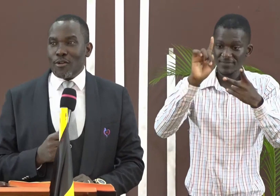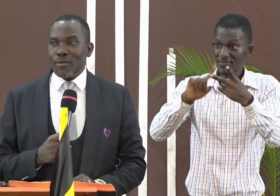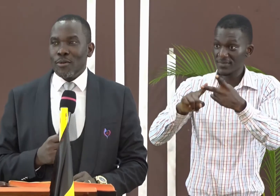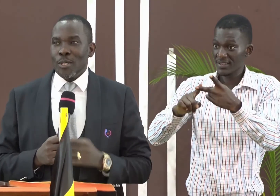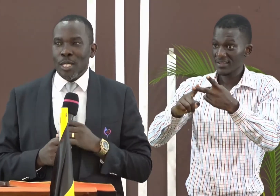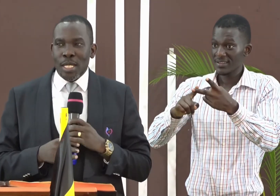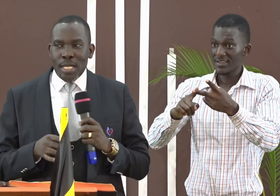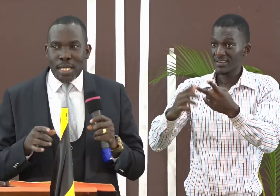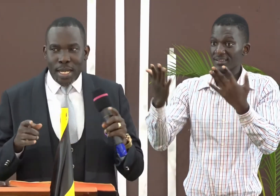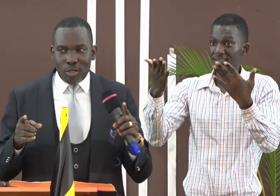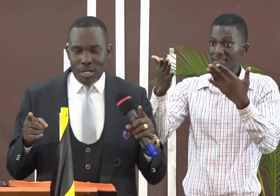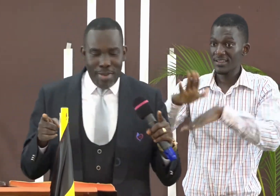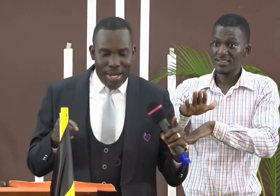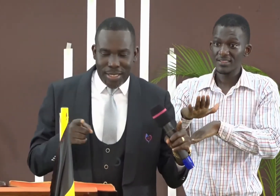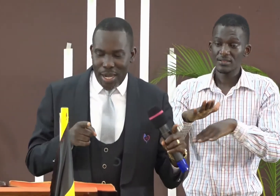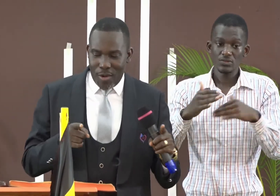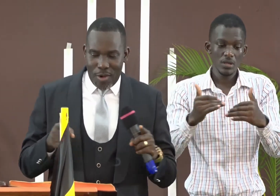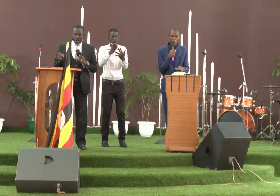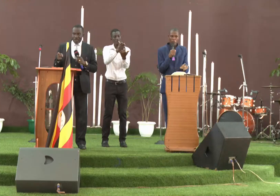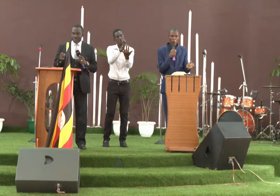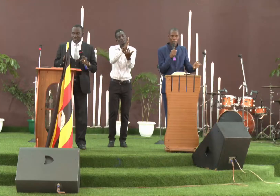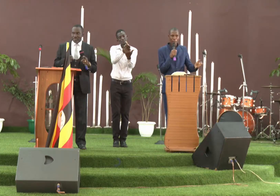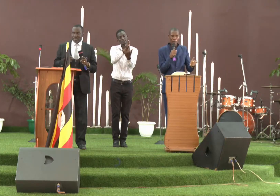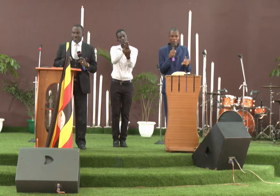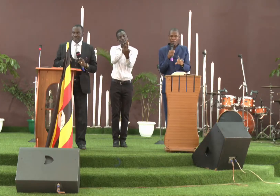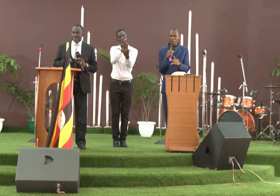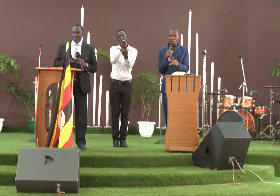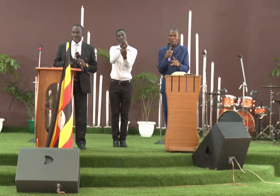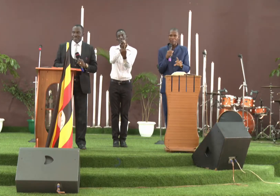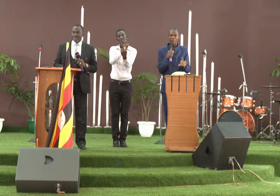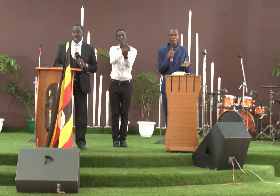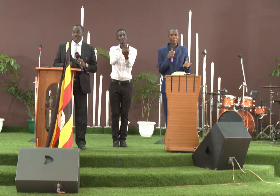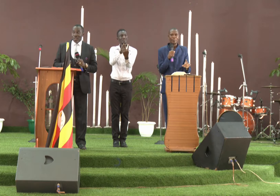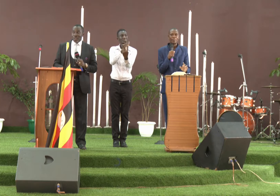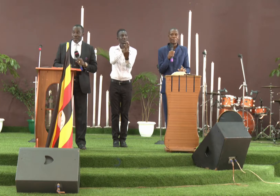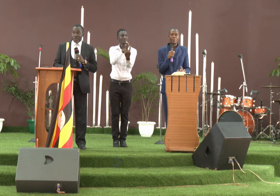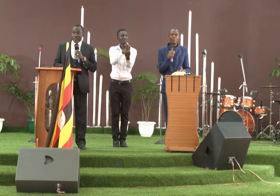birthday. And the day of your death. So you're in the middle there.